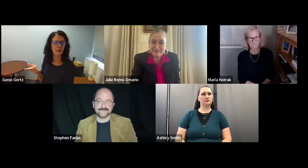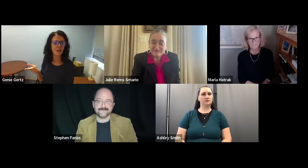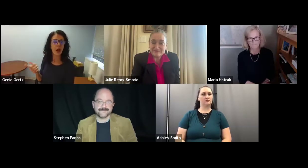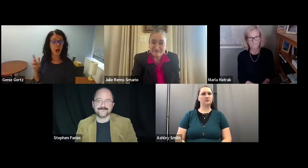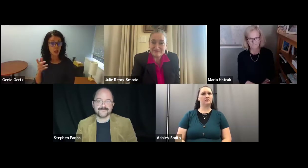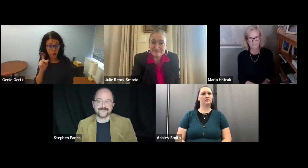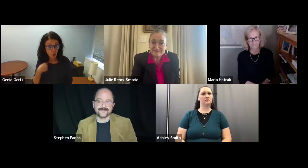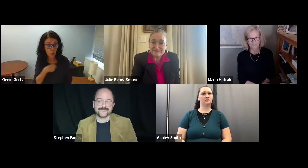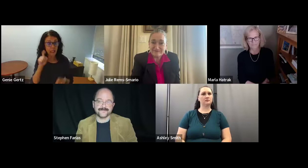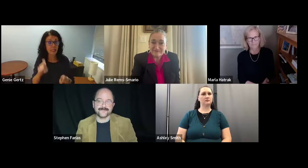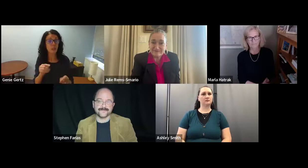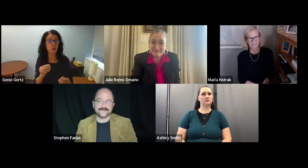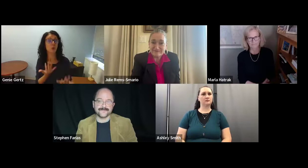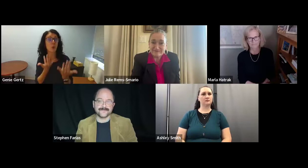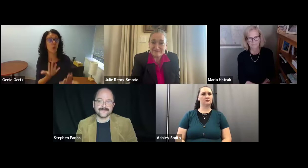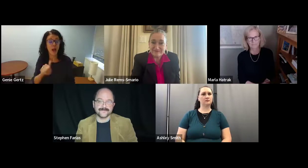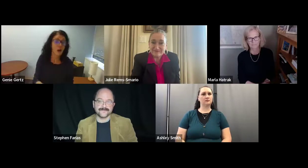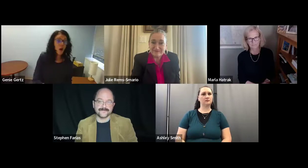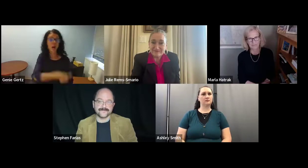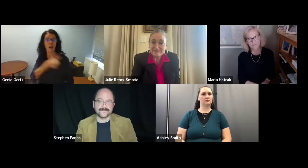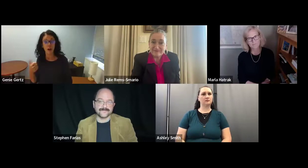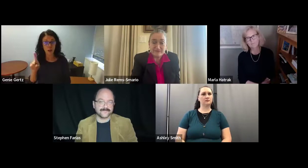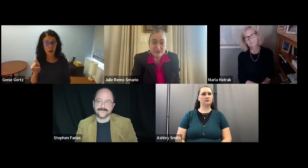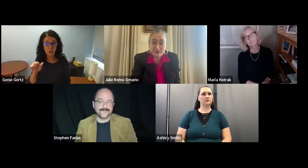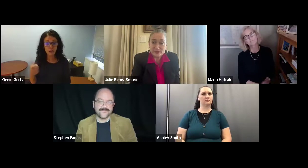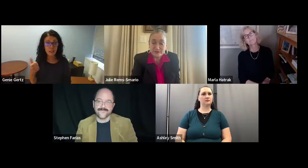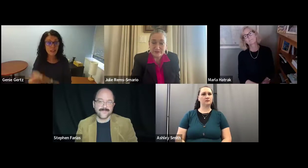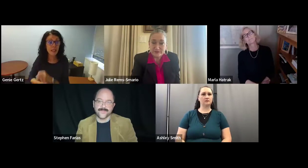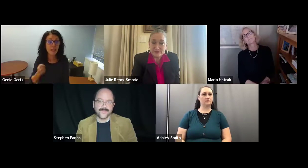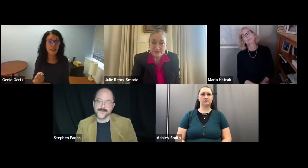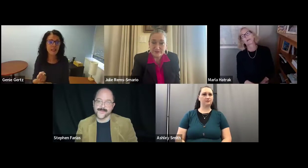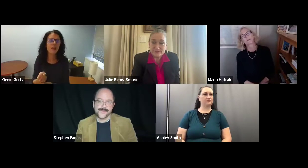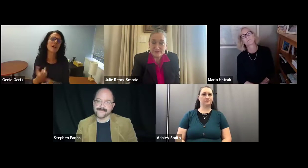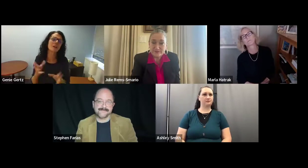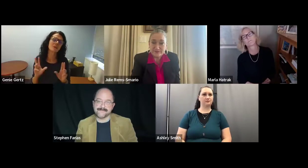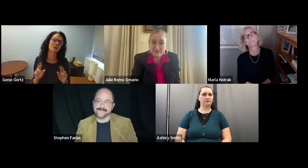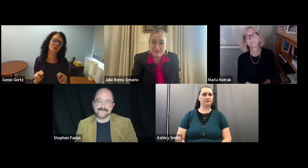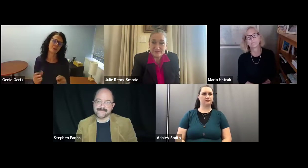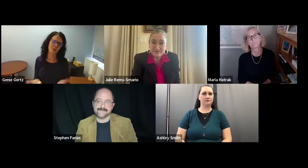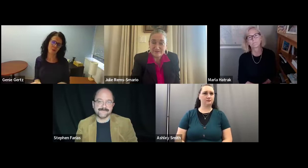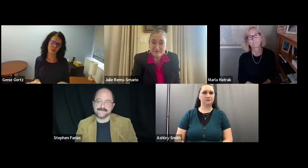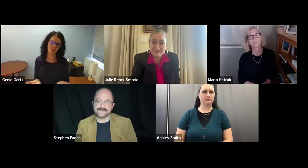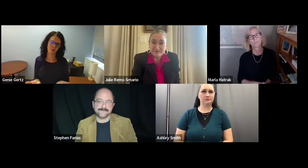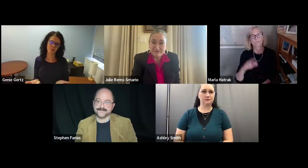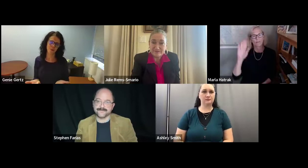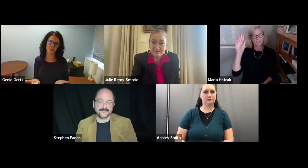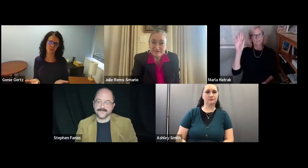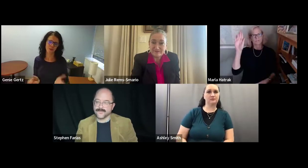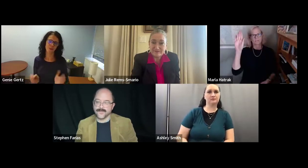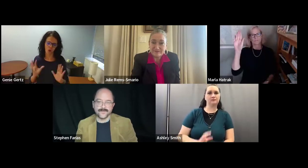that people are saying now, 110 years later. So we're waiting for another 110 years before we make some changes. Oh, please,